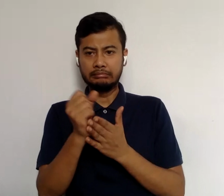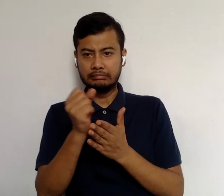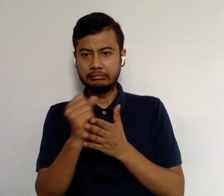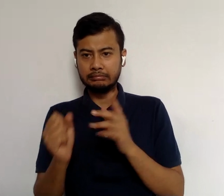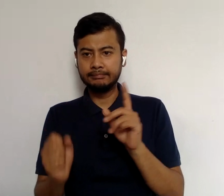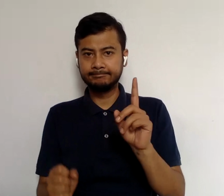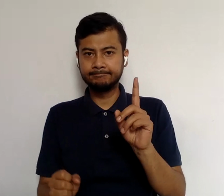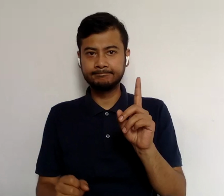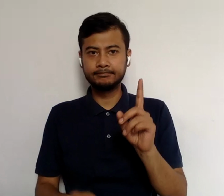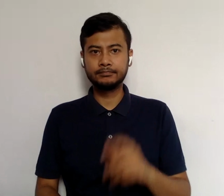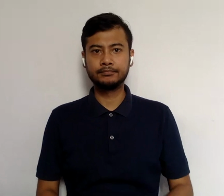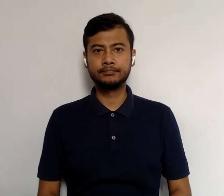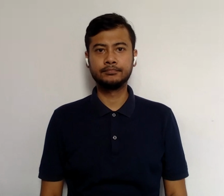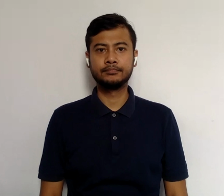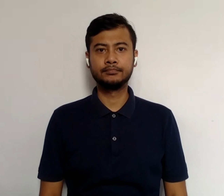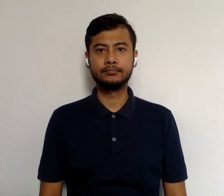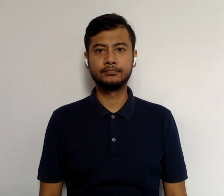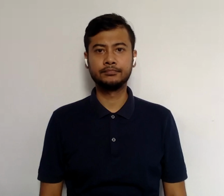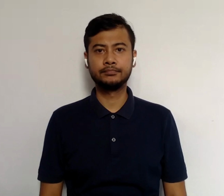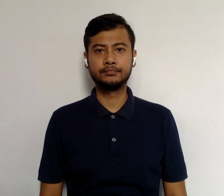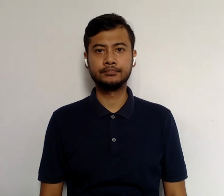And then I will go to share screen.